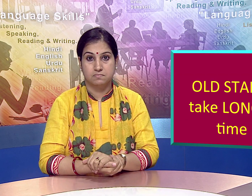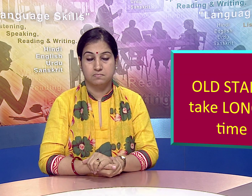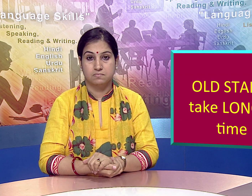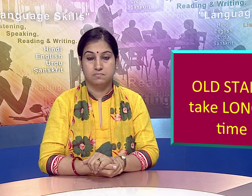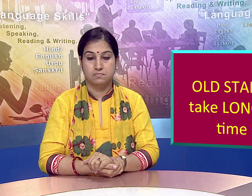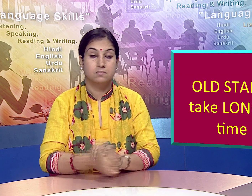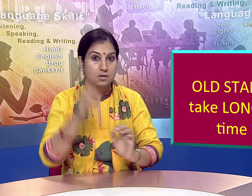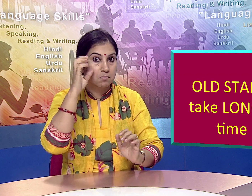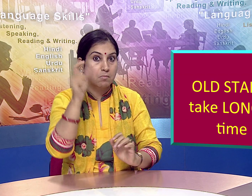Remember,